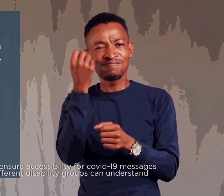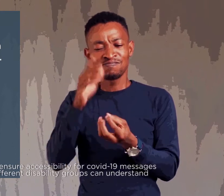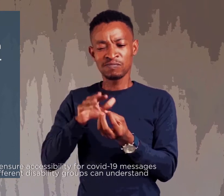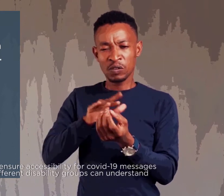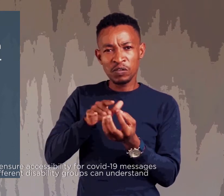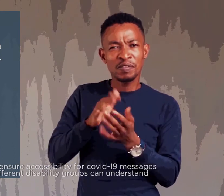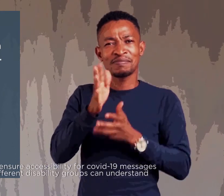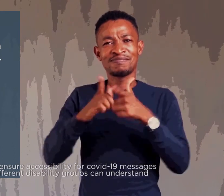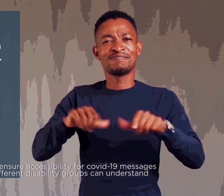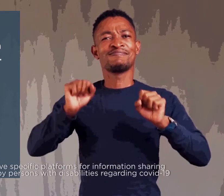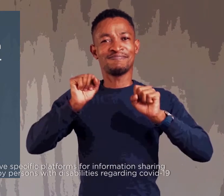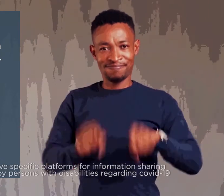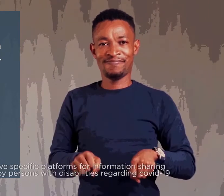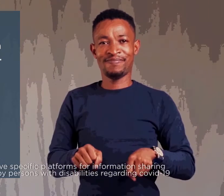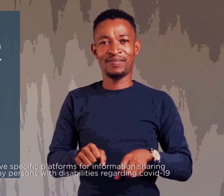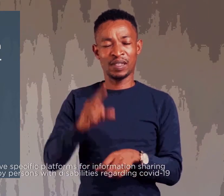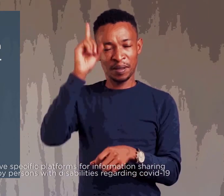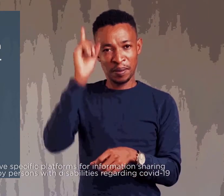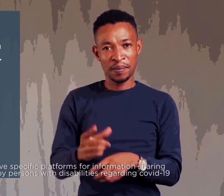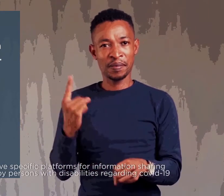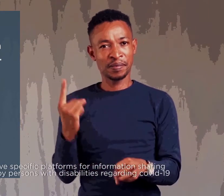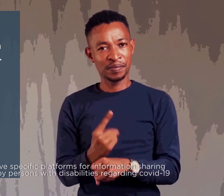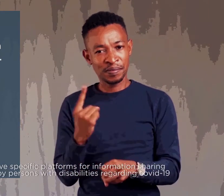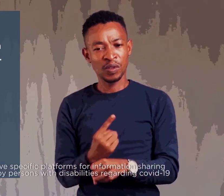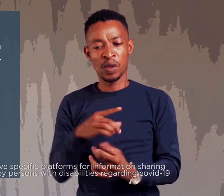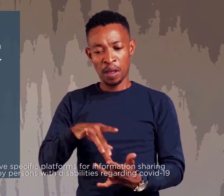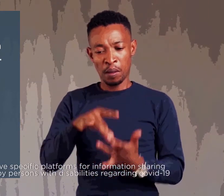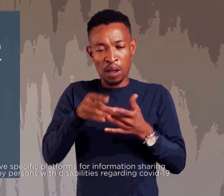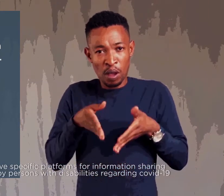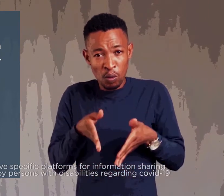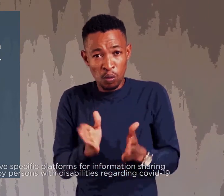ba e tlhaloganye. Re tshwanetse go nna le ditsela tse di fapegileng tse bana le bogole ba ka